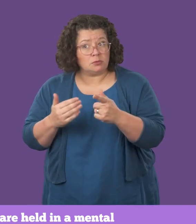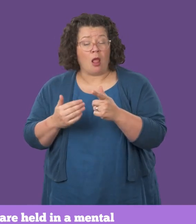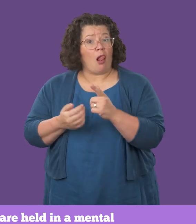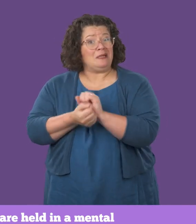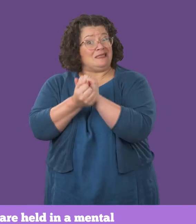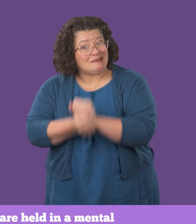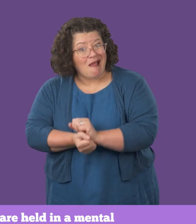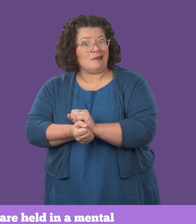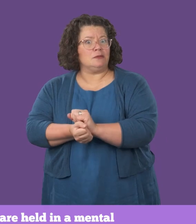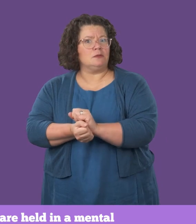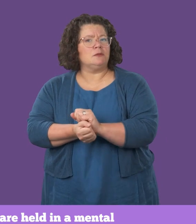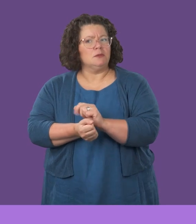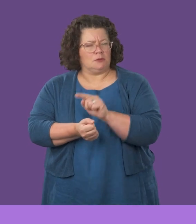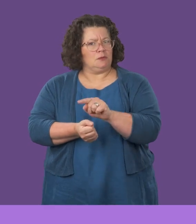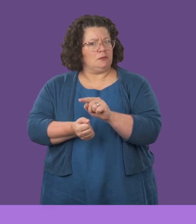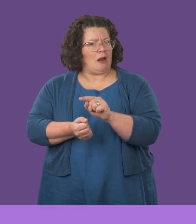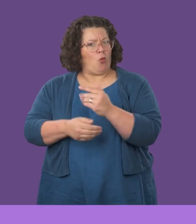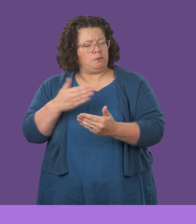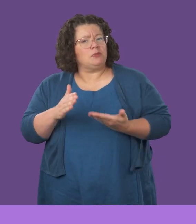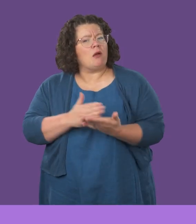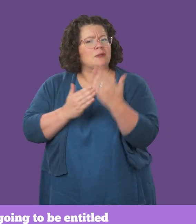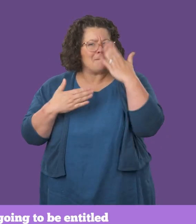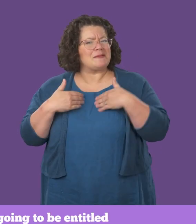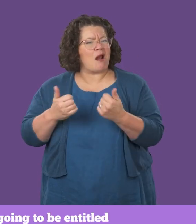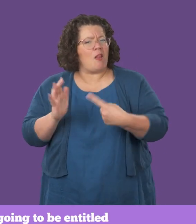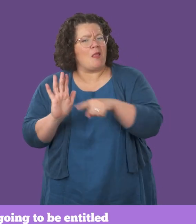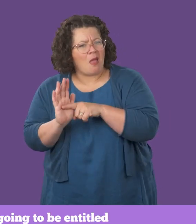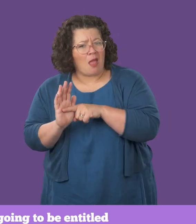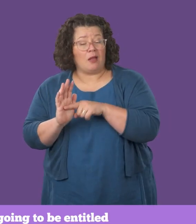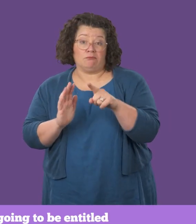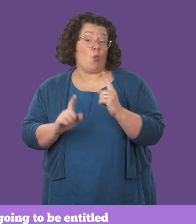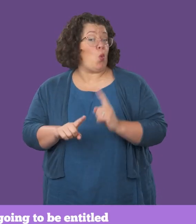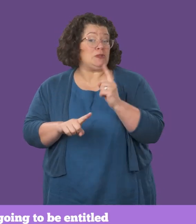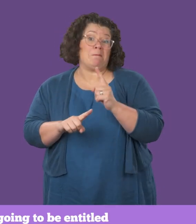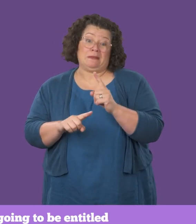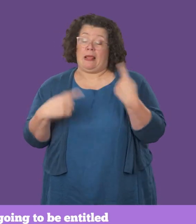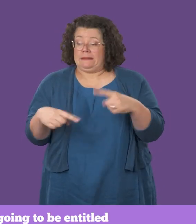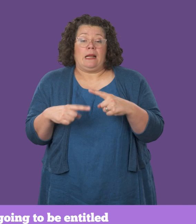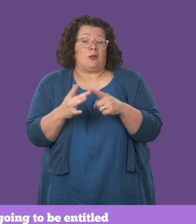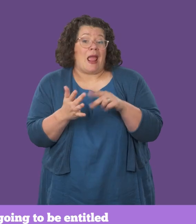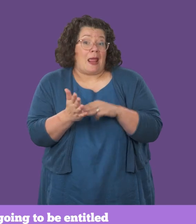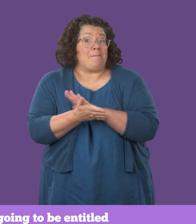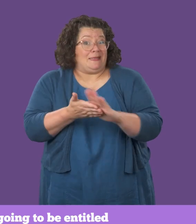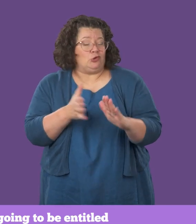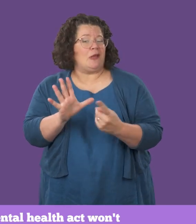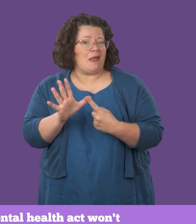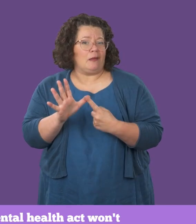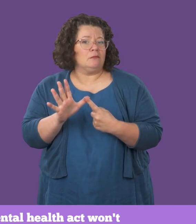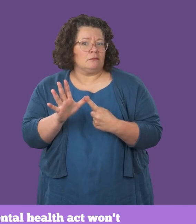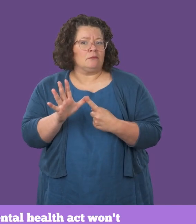health hospital, if you're detained under the Mental Health Act, you are automatically going to be entitled to an IMHA. Now, as you know, the